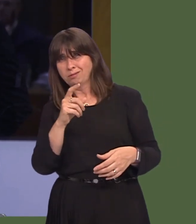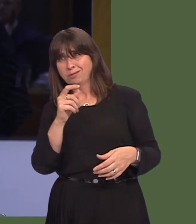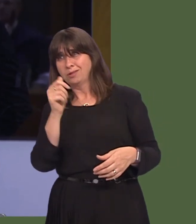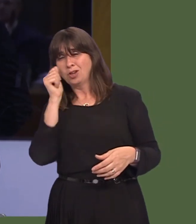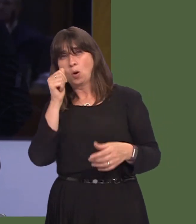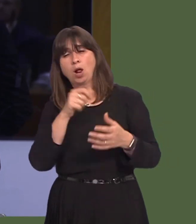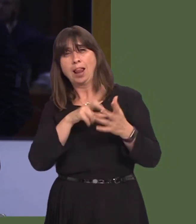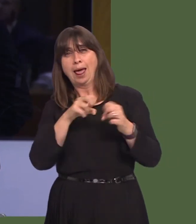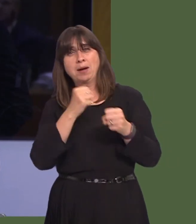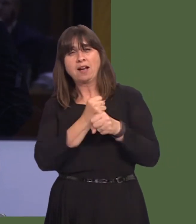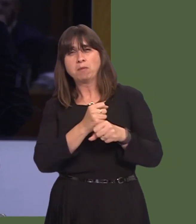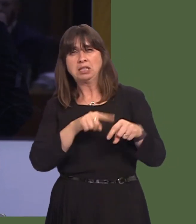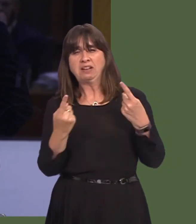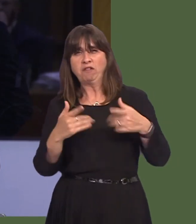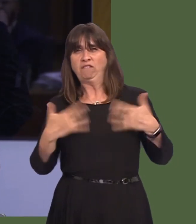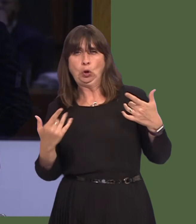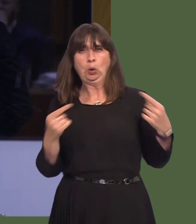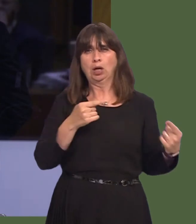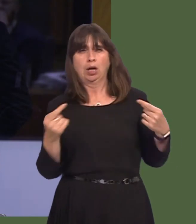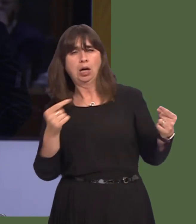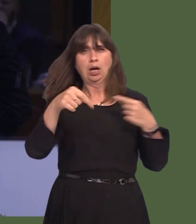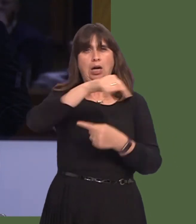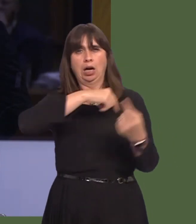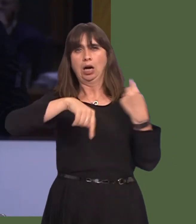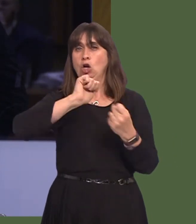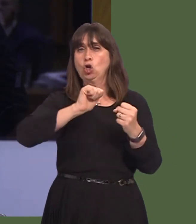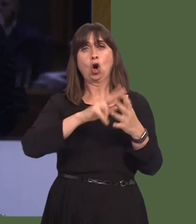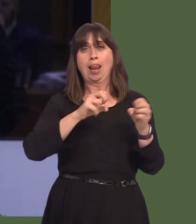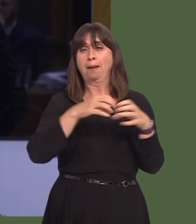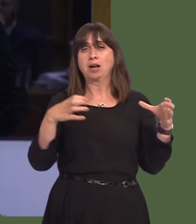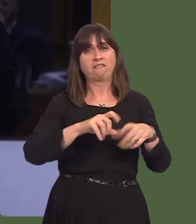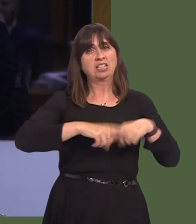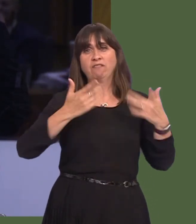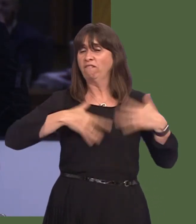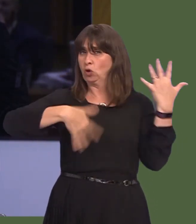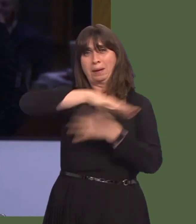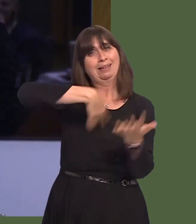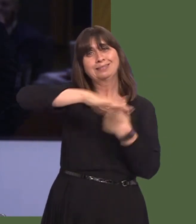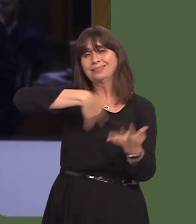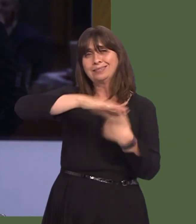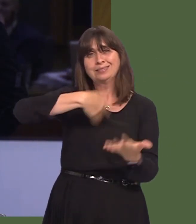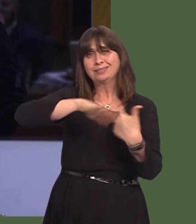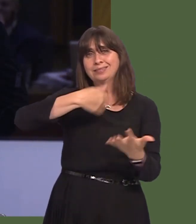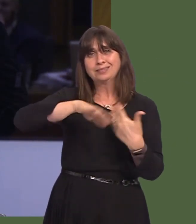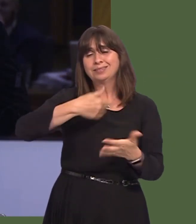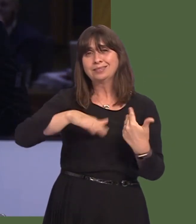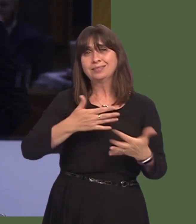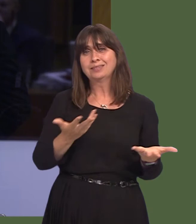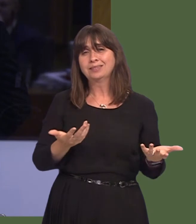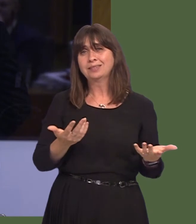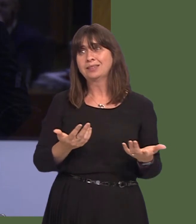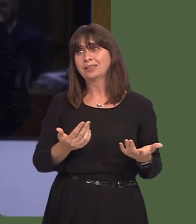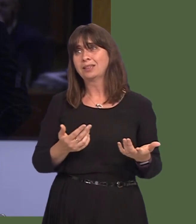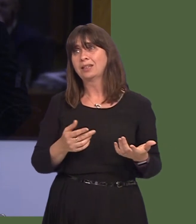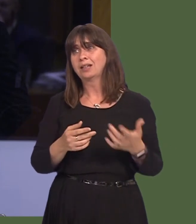is the position of your government, because you allow ministers to speak out and say that notwithstanding the vote of Wales and the UK in that referendum,